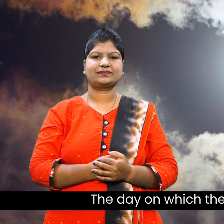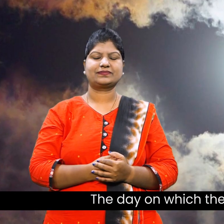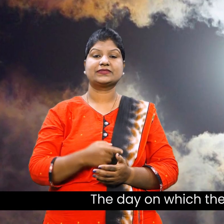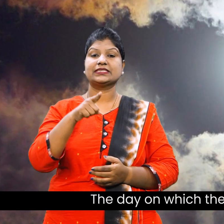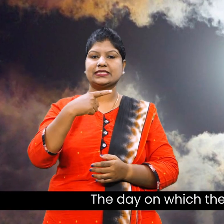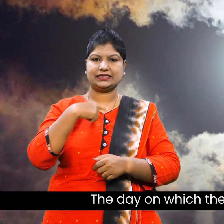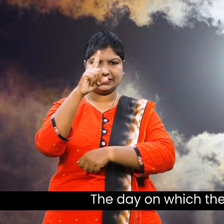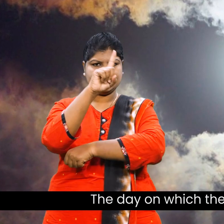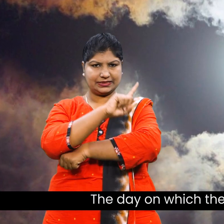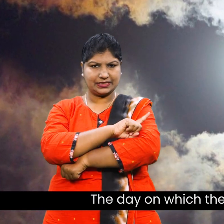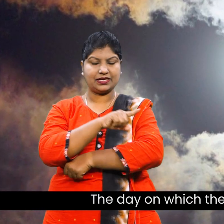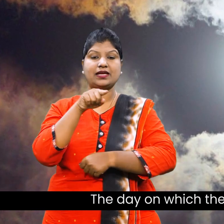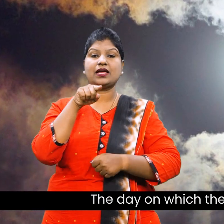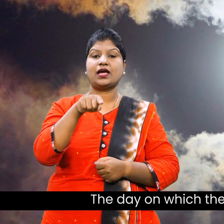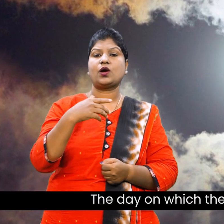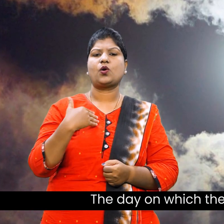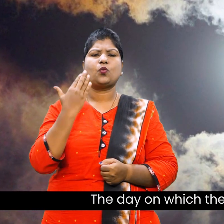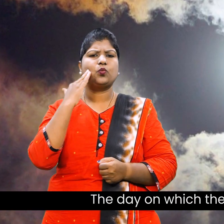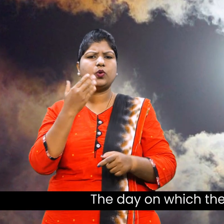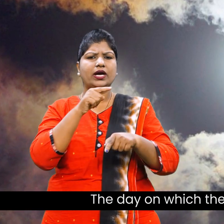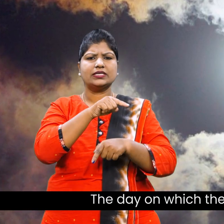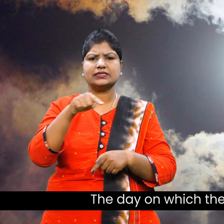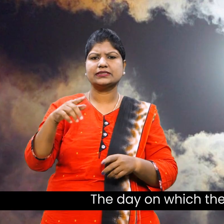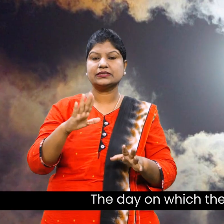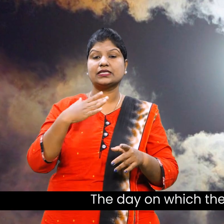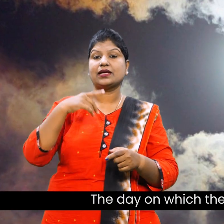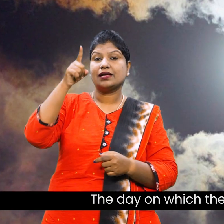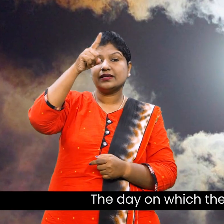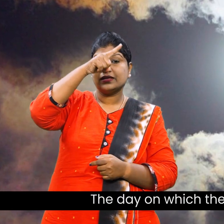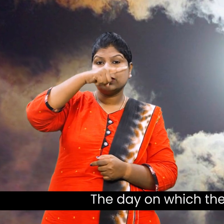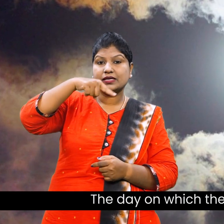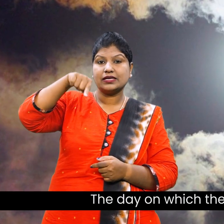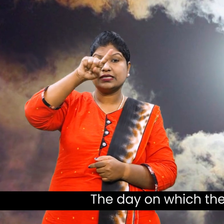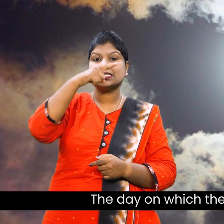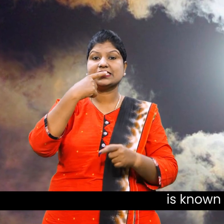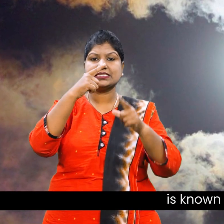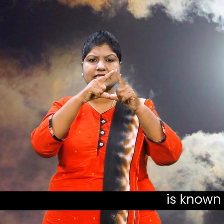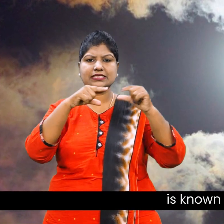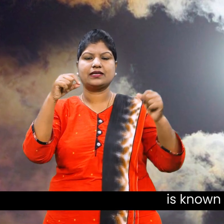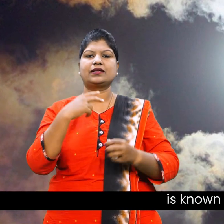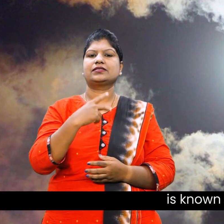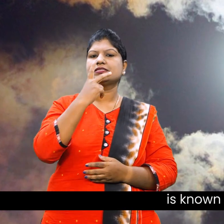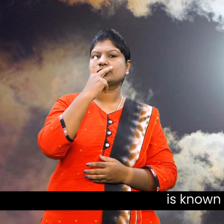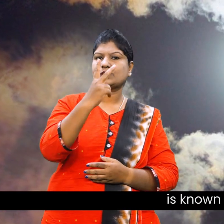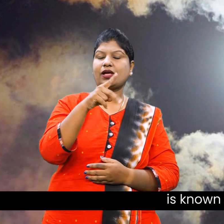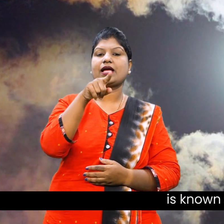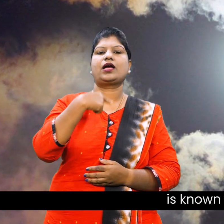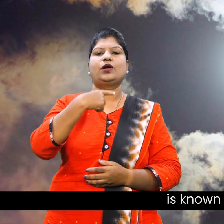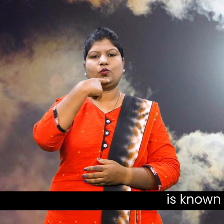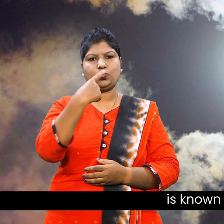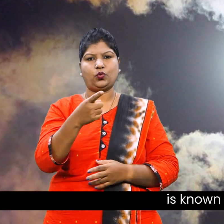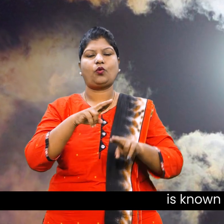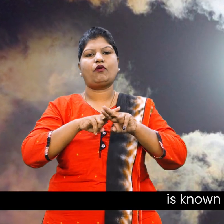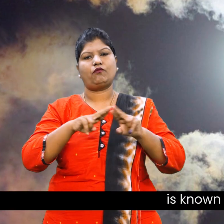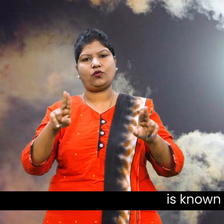The day on which the whole disk of the moon is visible is known as the